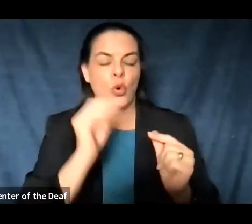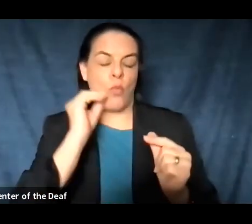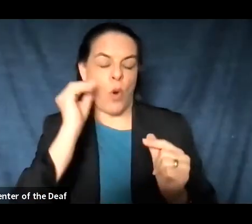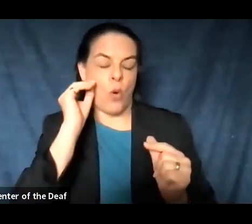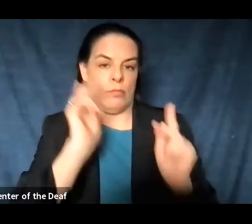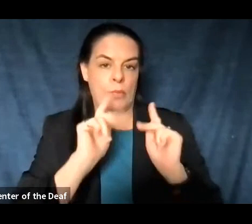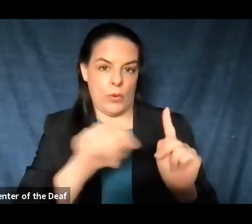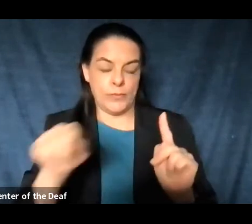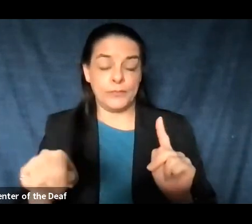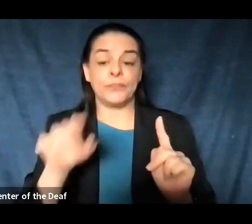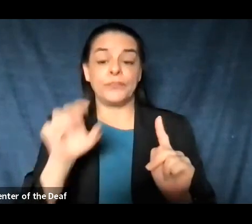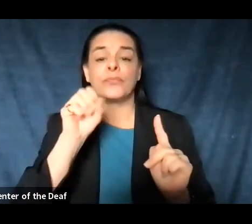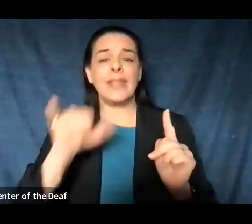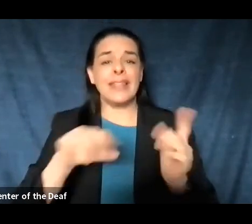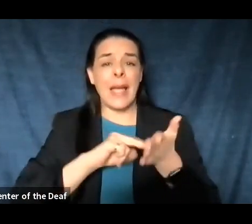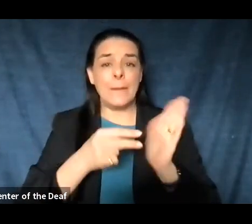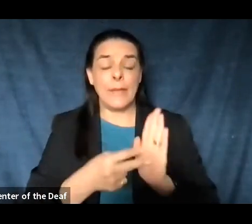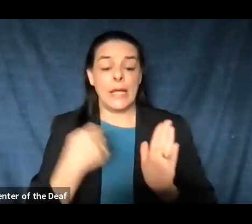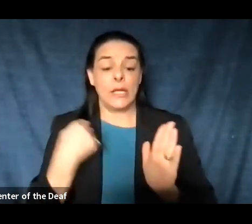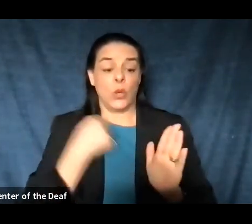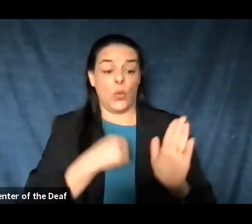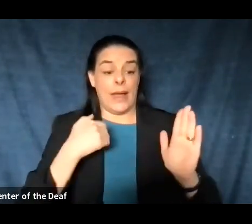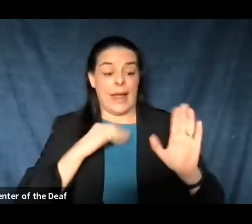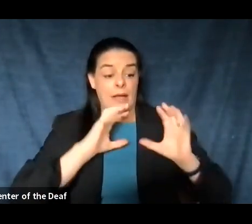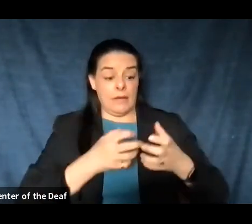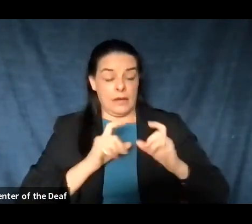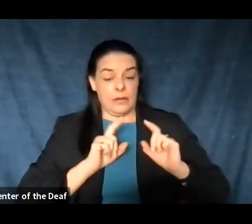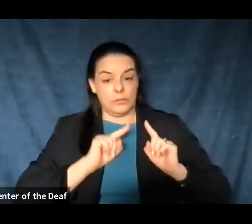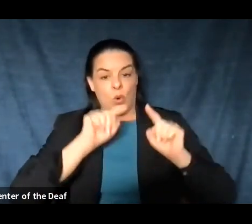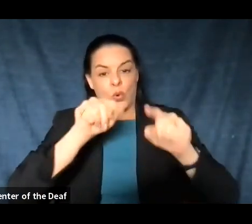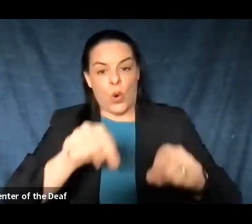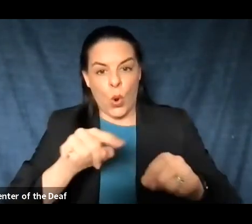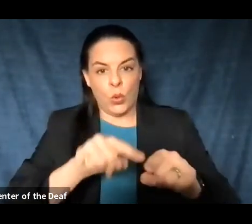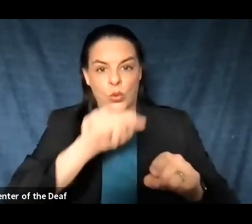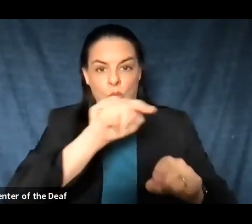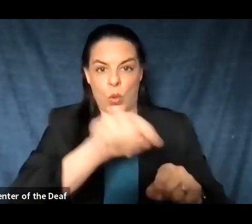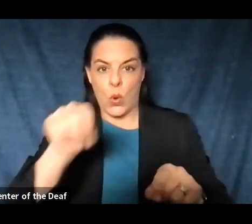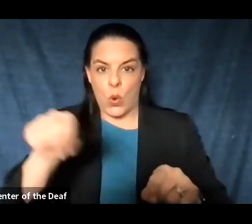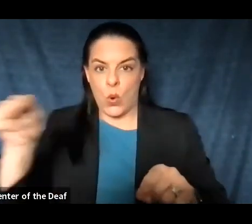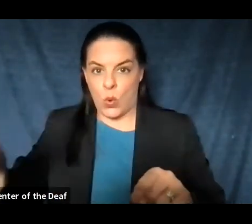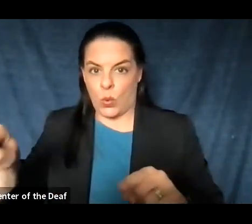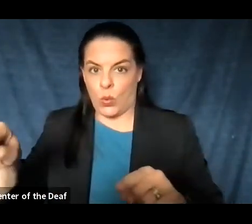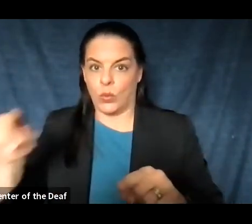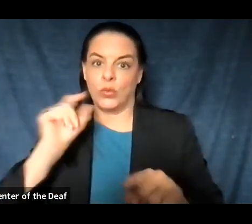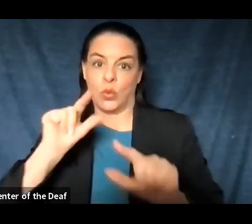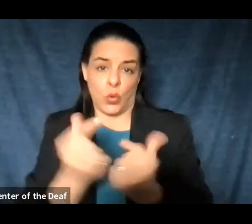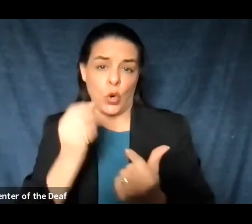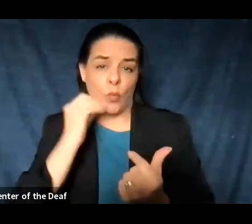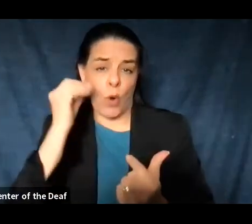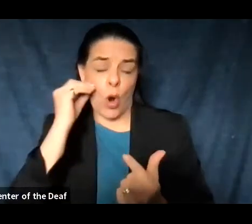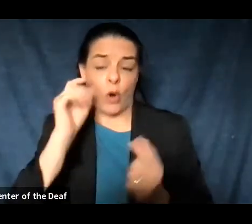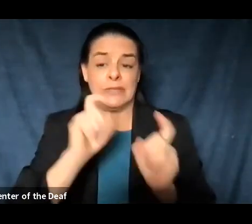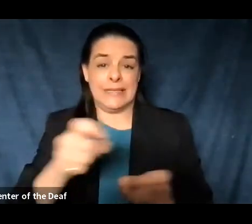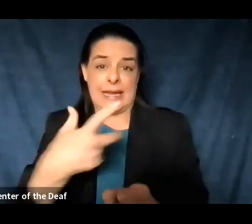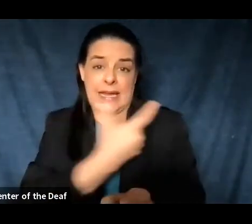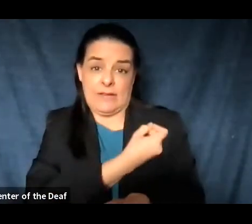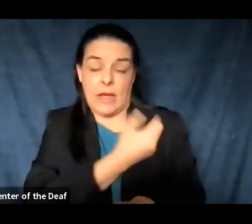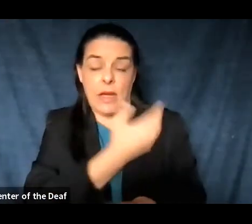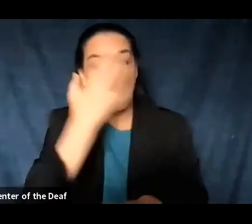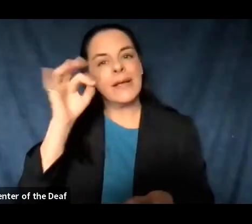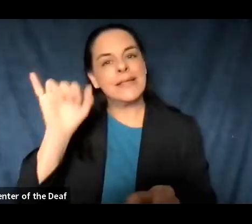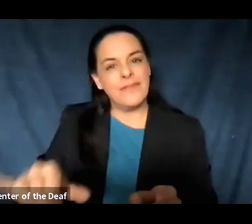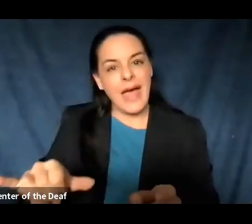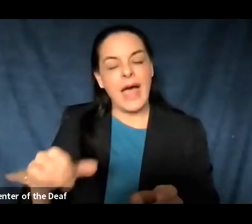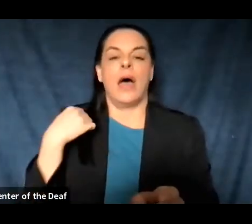requires our team to go out to each congregate setting to provide these vaccinations. Because of that, it will take more time and resources for our team